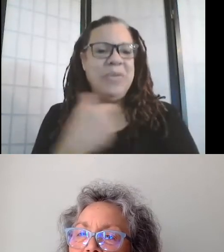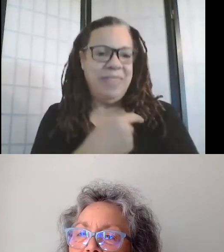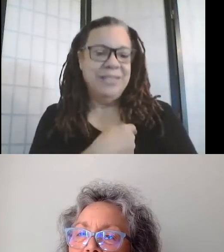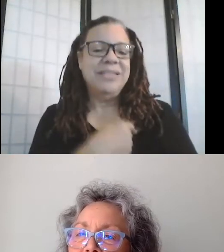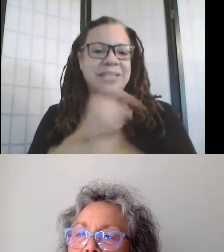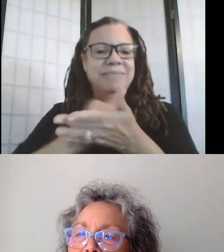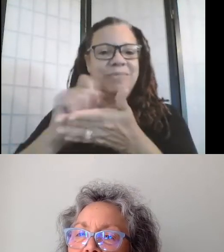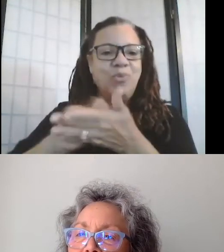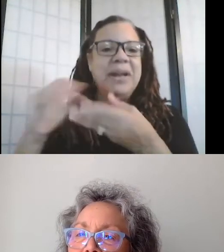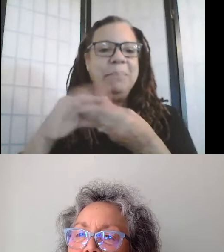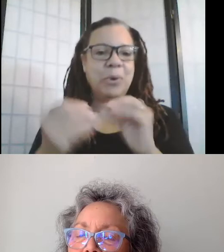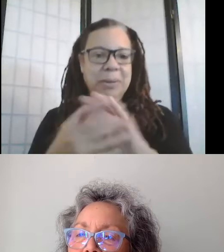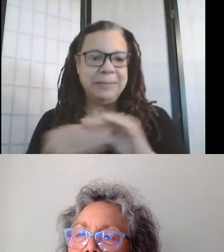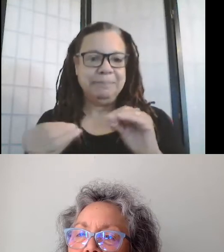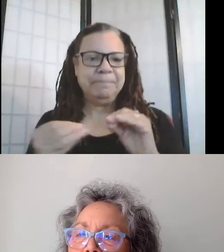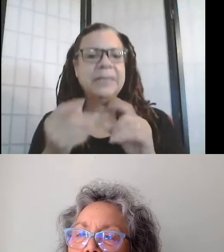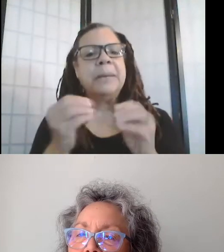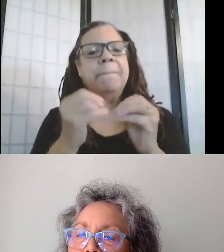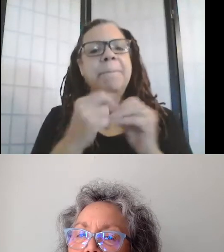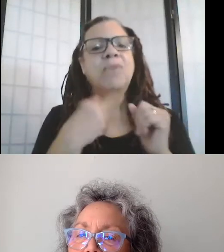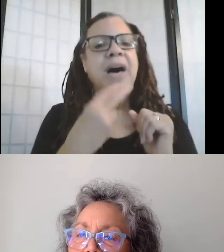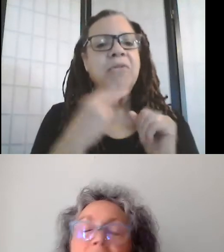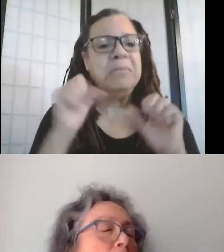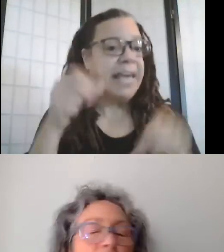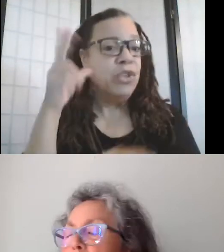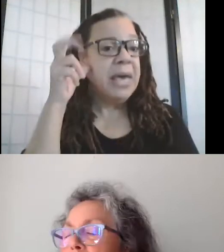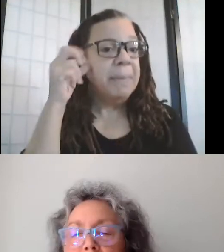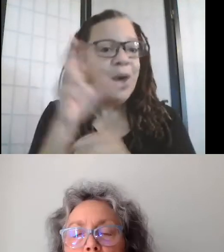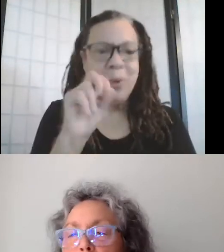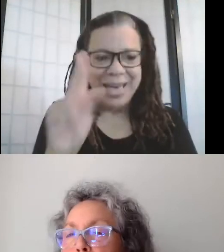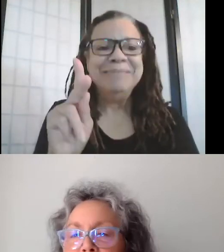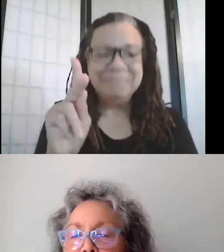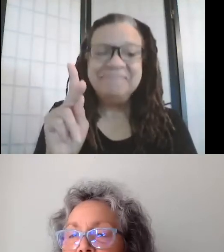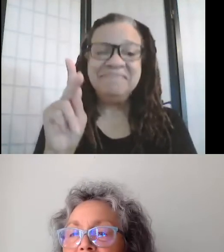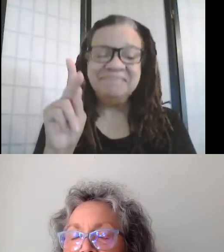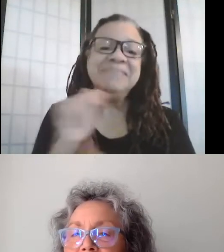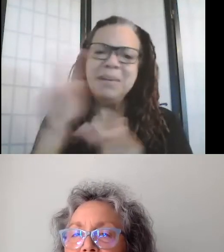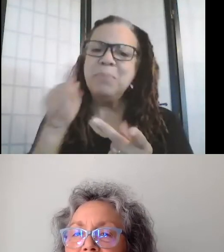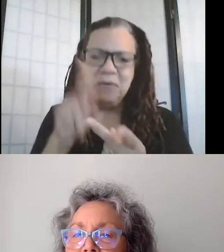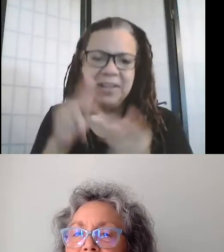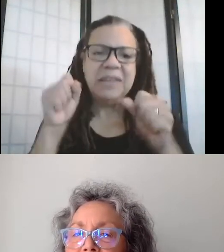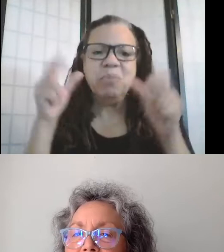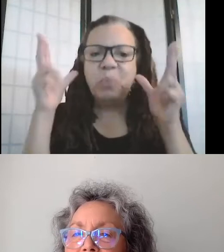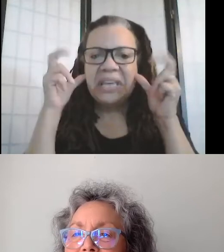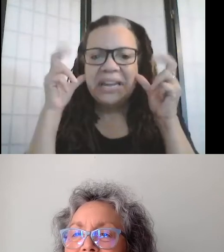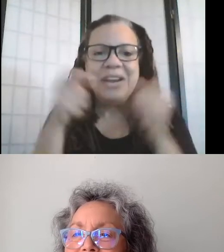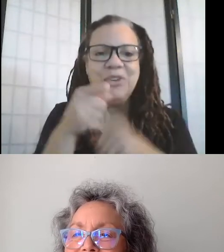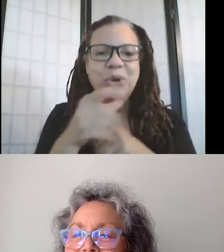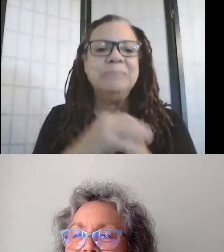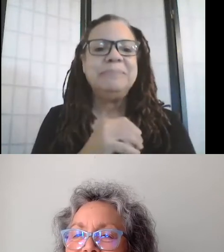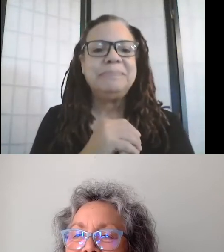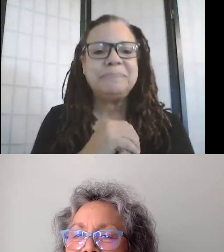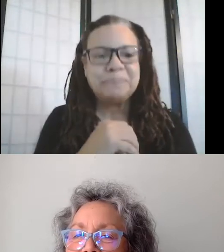Yes, I'm just trying to get a little more volume here. Can you hear me okay? We Yes. hear you perfectly Okay. fine. And I've got you up.